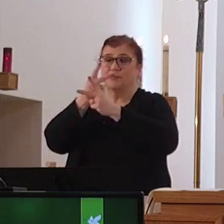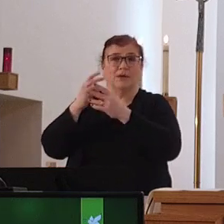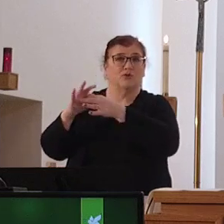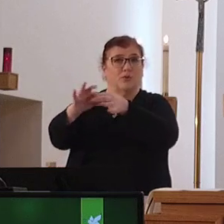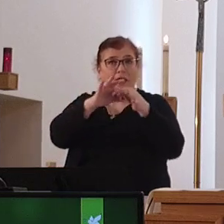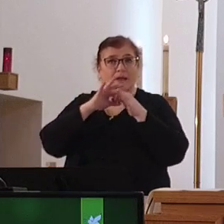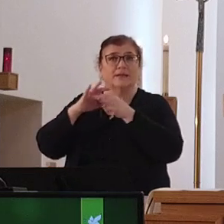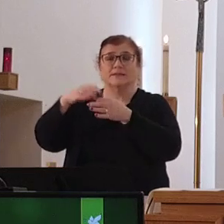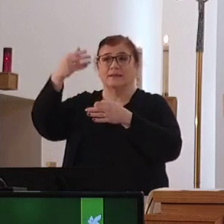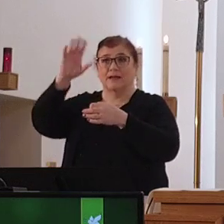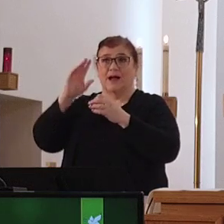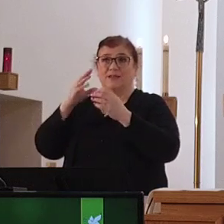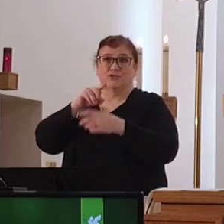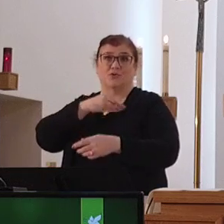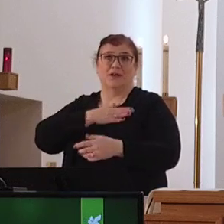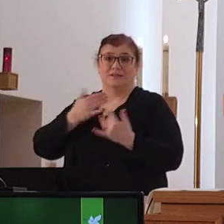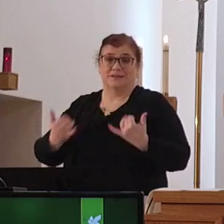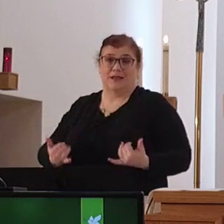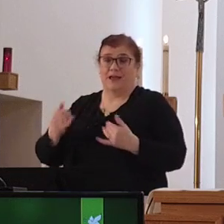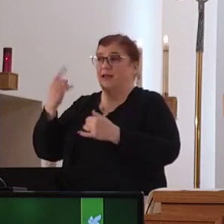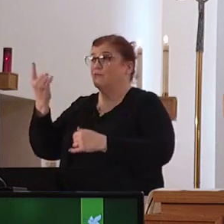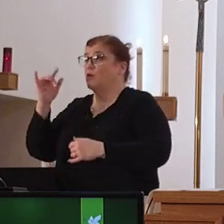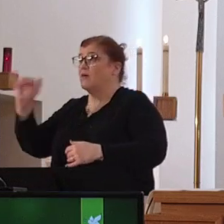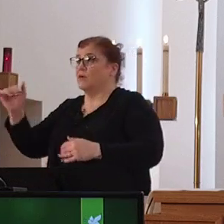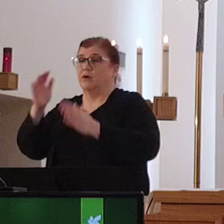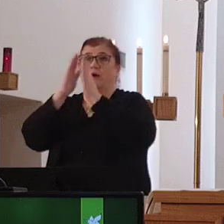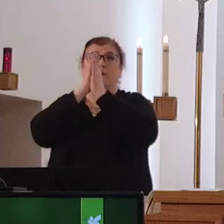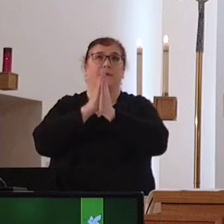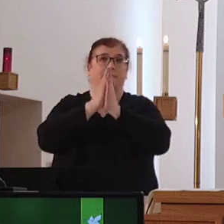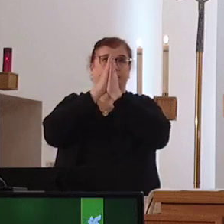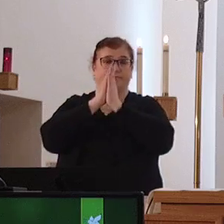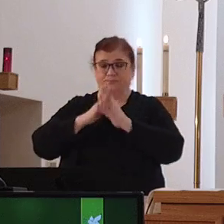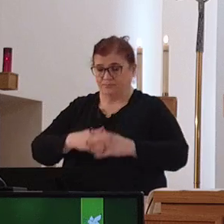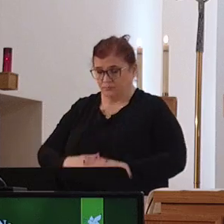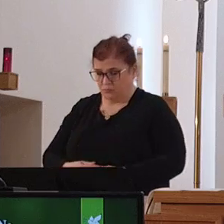God's grace today and forever. Amen.